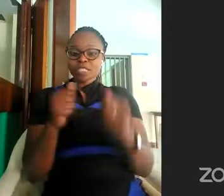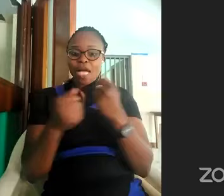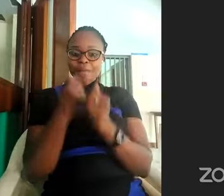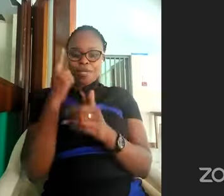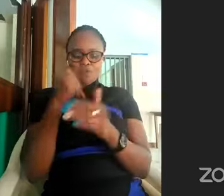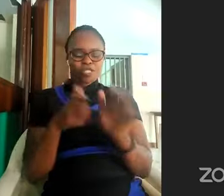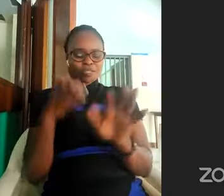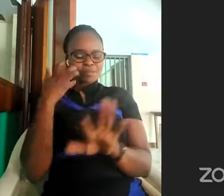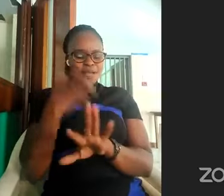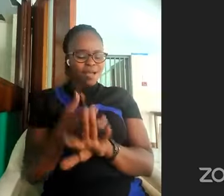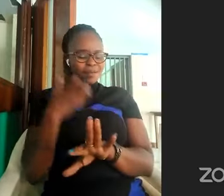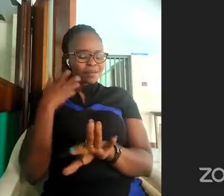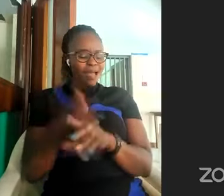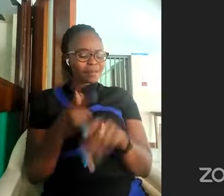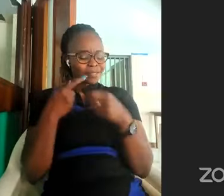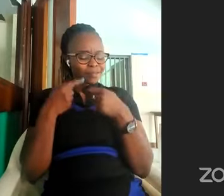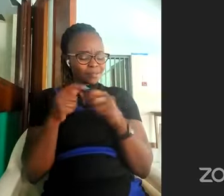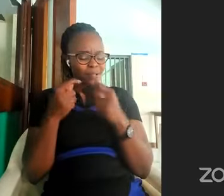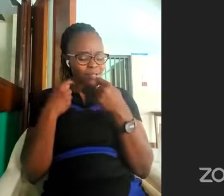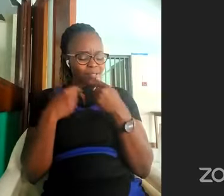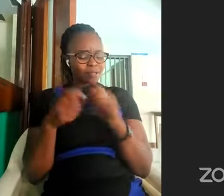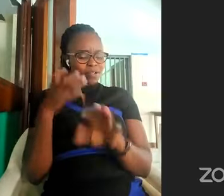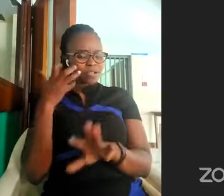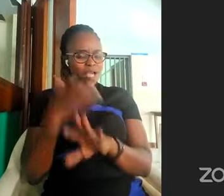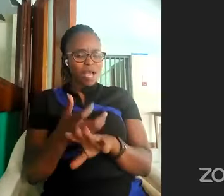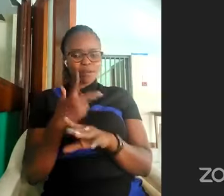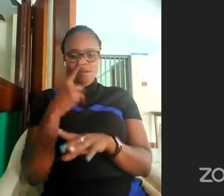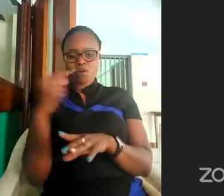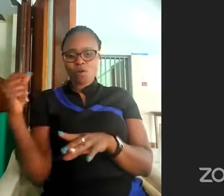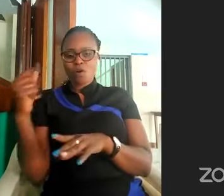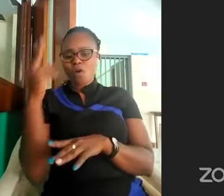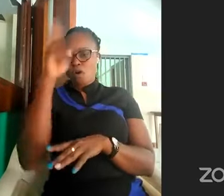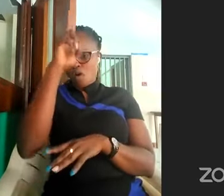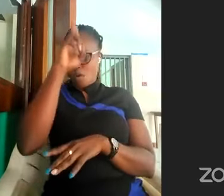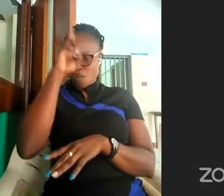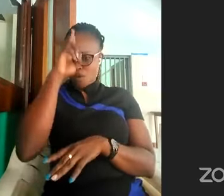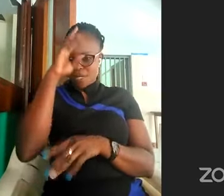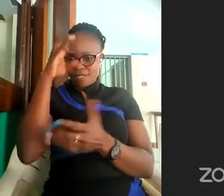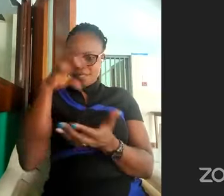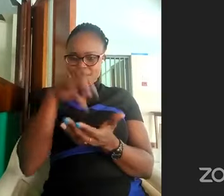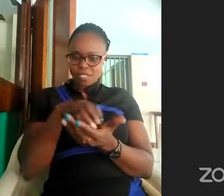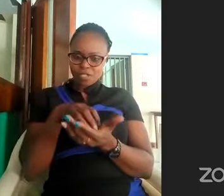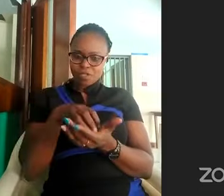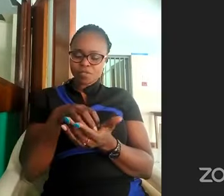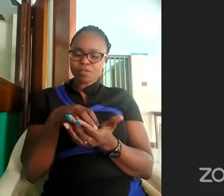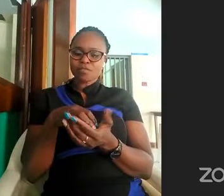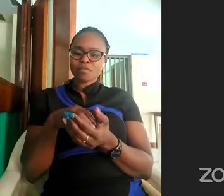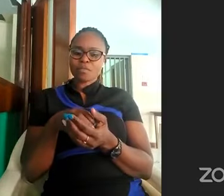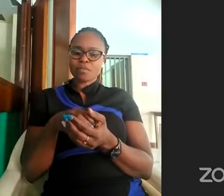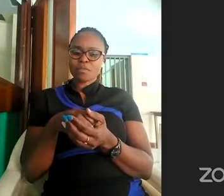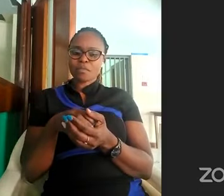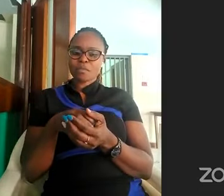kama Mama Siri, nikaenda police station. Kesi ilikuwa imeshtakiwa, walimu wa hiyo shule special